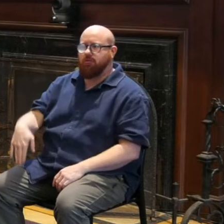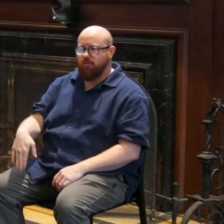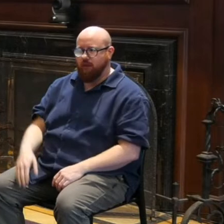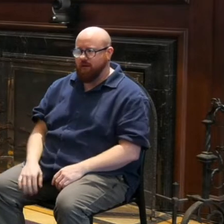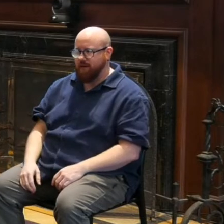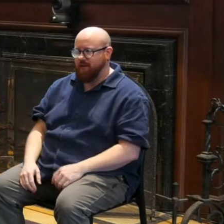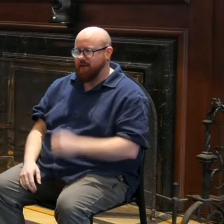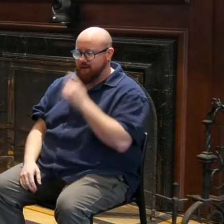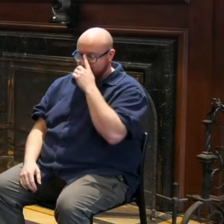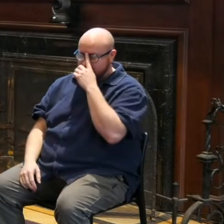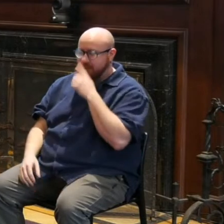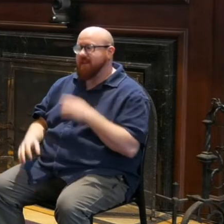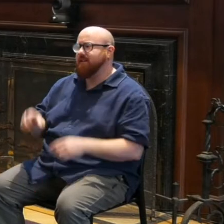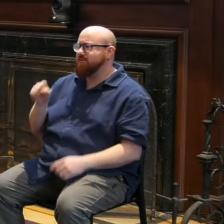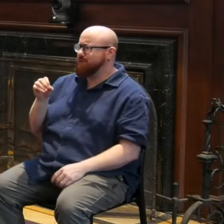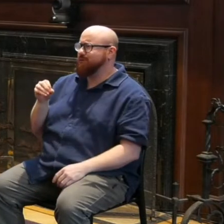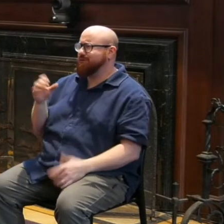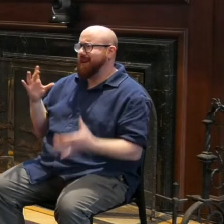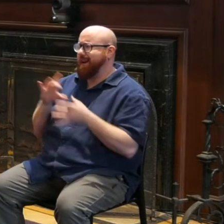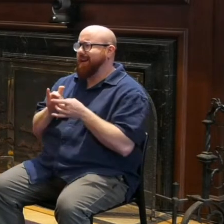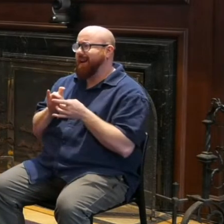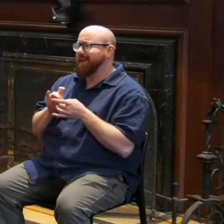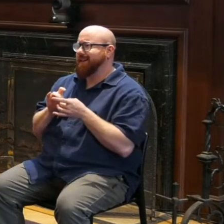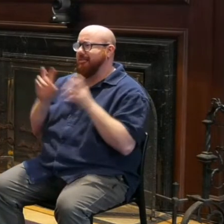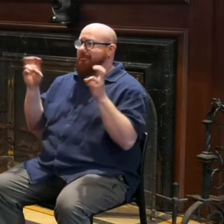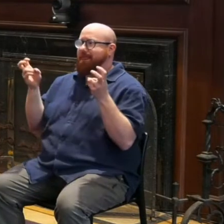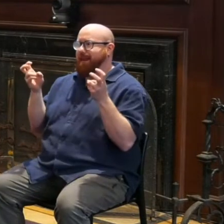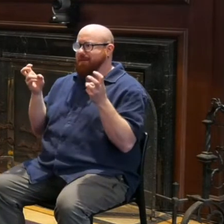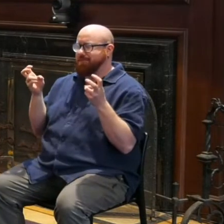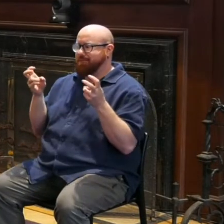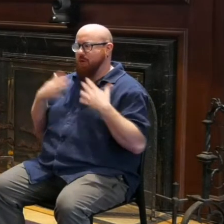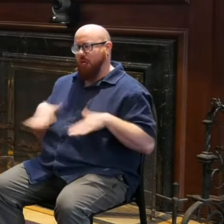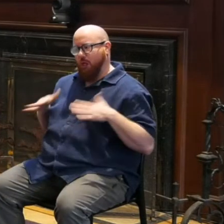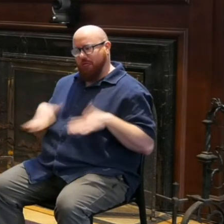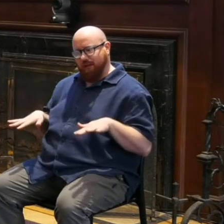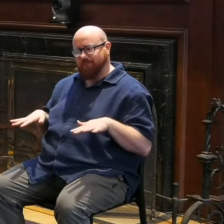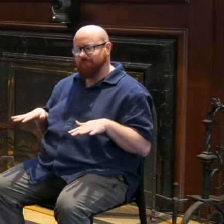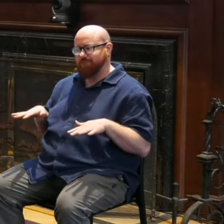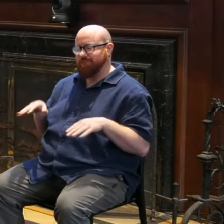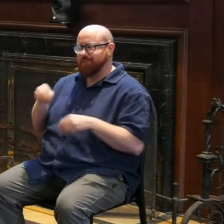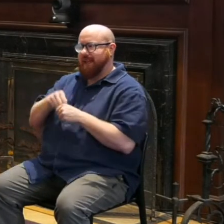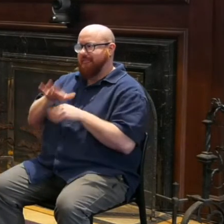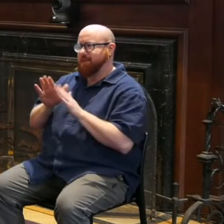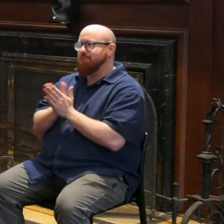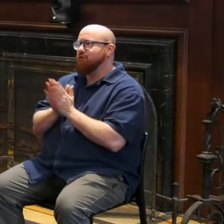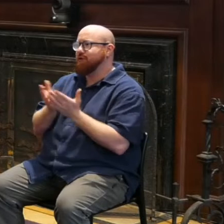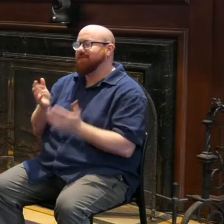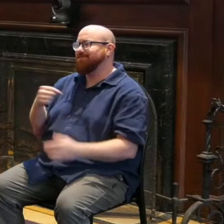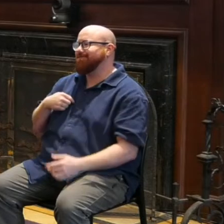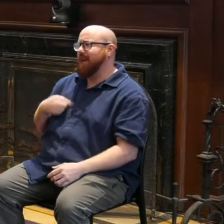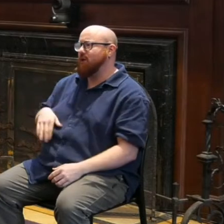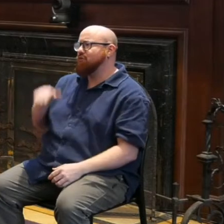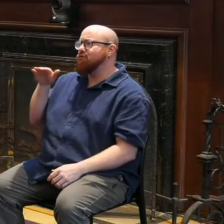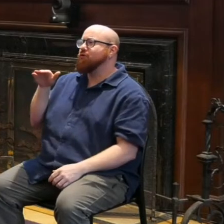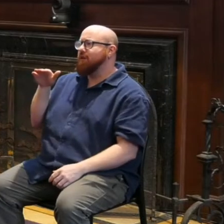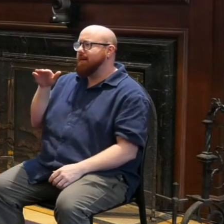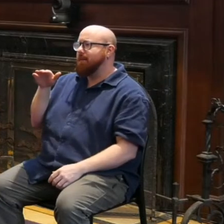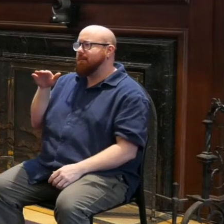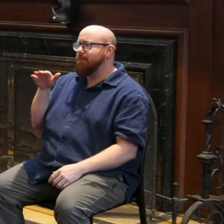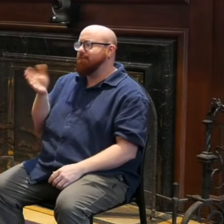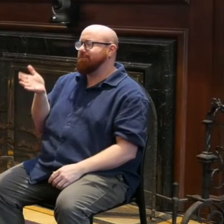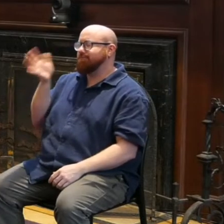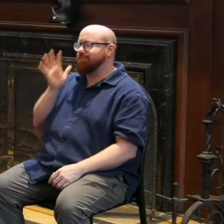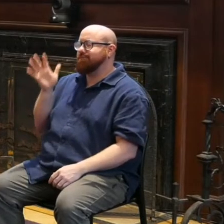And going along with the theme, I guess, of clothing in this book, I grew up in the